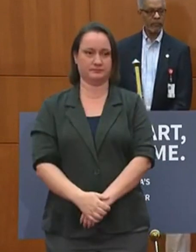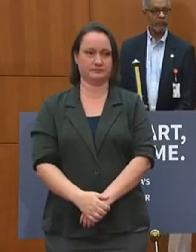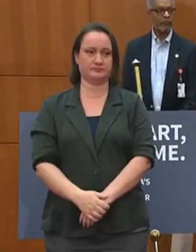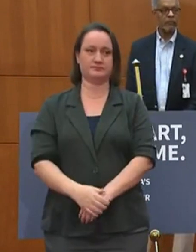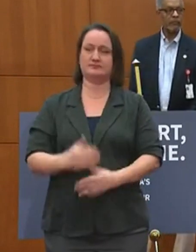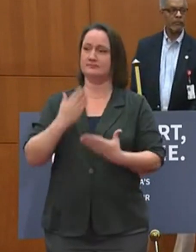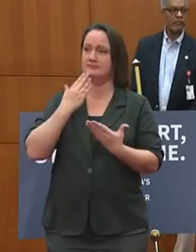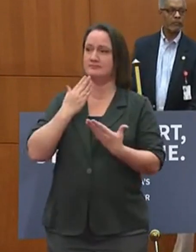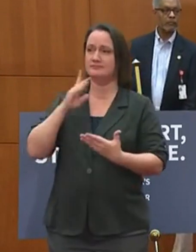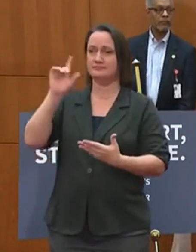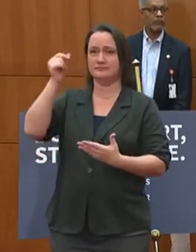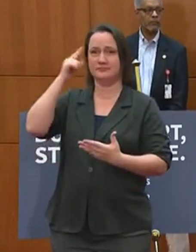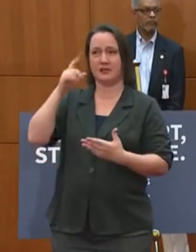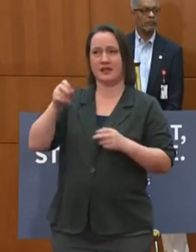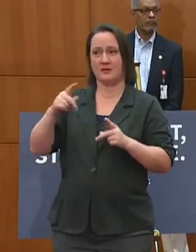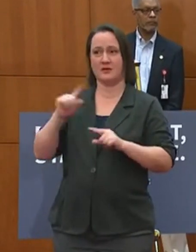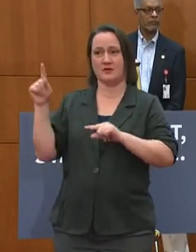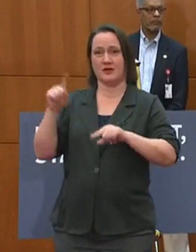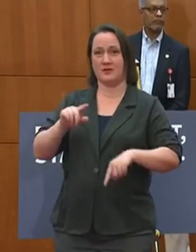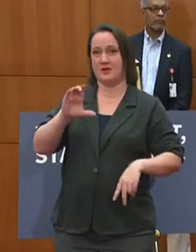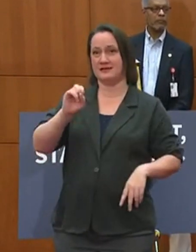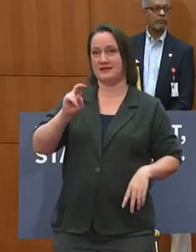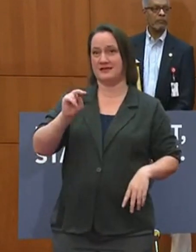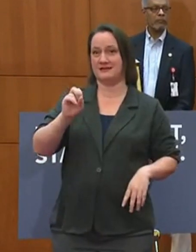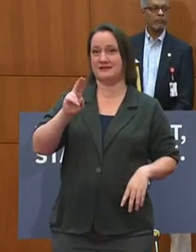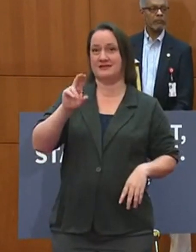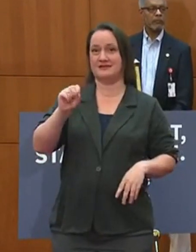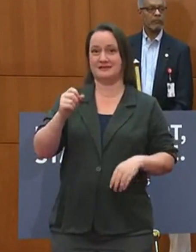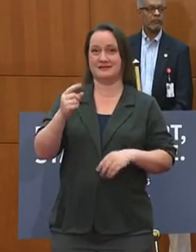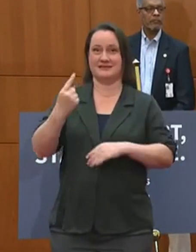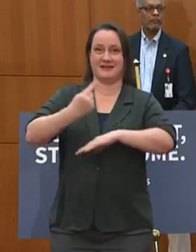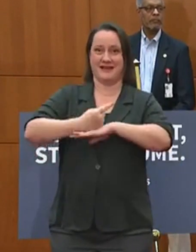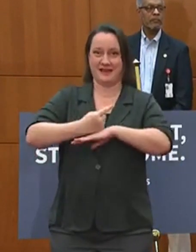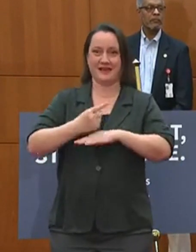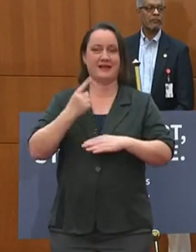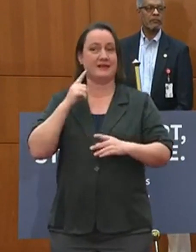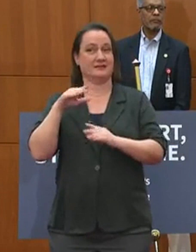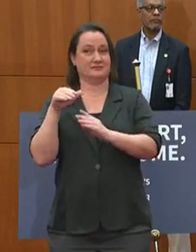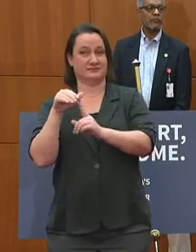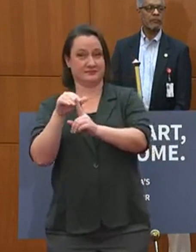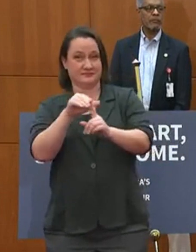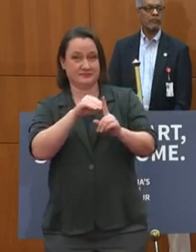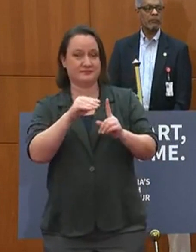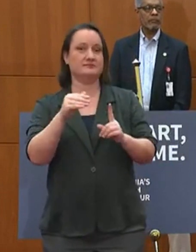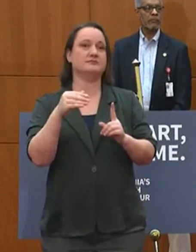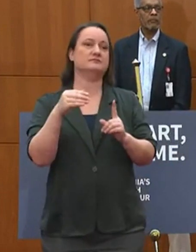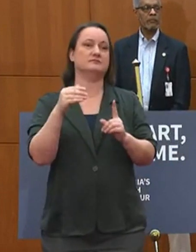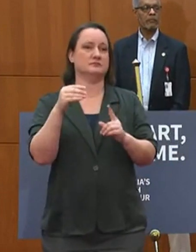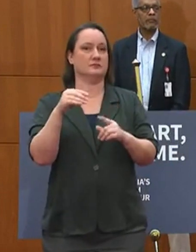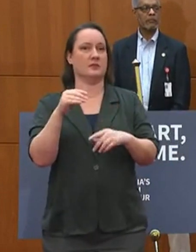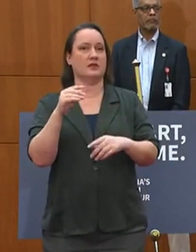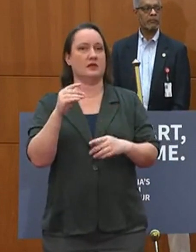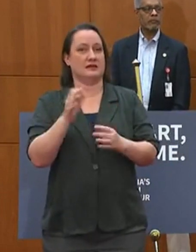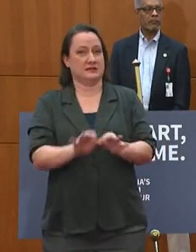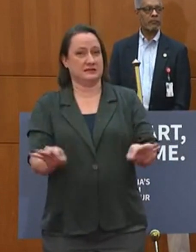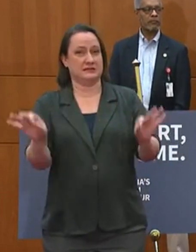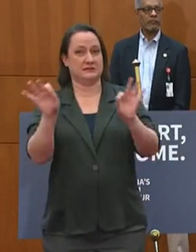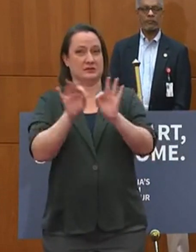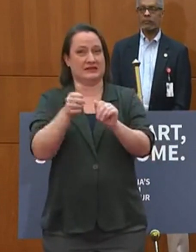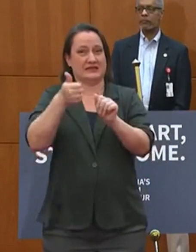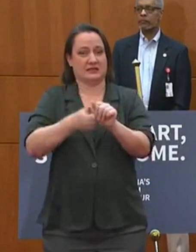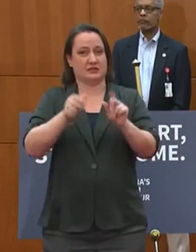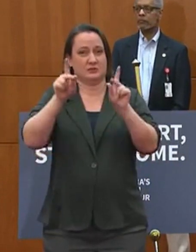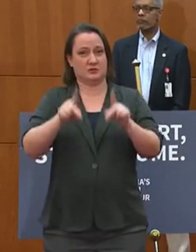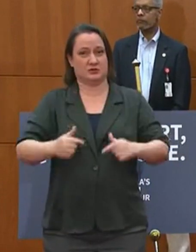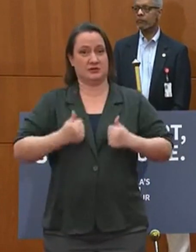Thank you, Governor, for allowing me to be here on Census Day and to take a moment to remind everyone how important it is for every person living